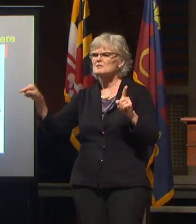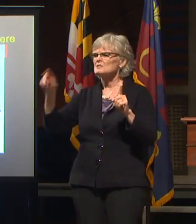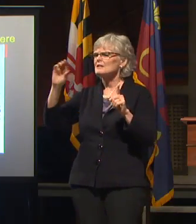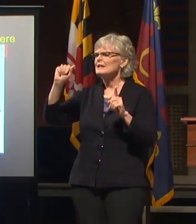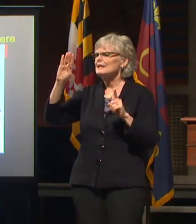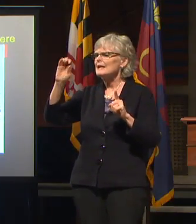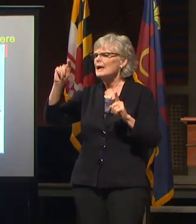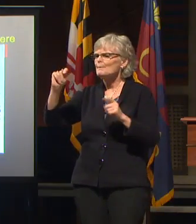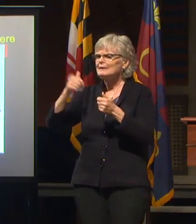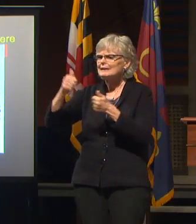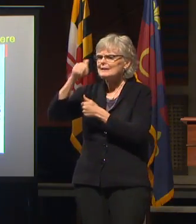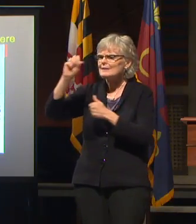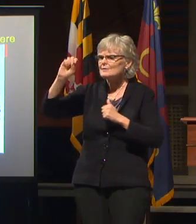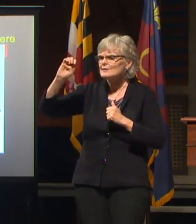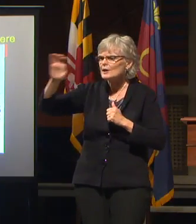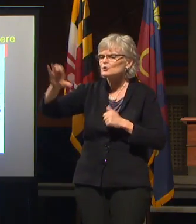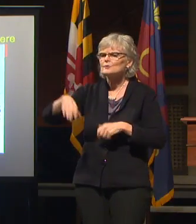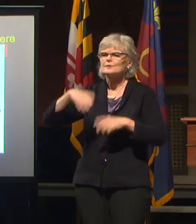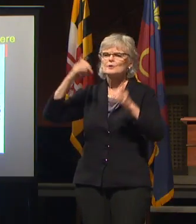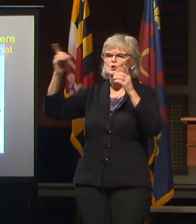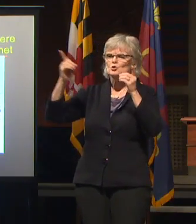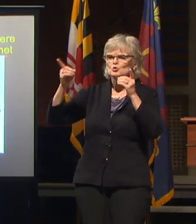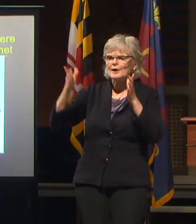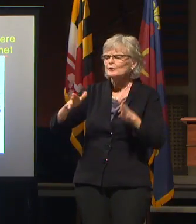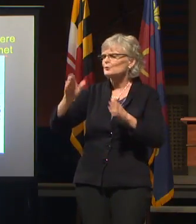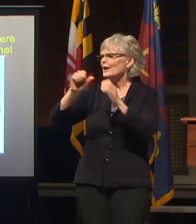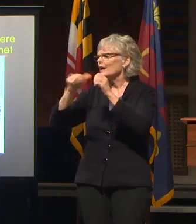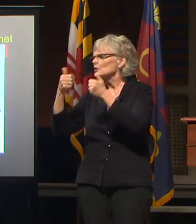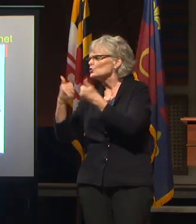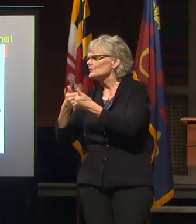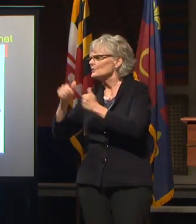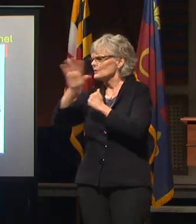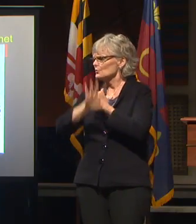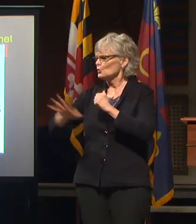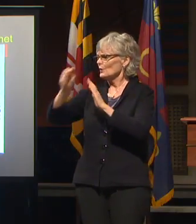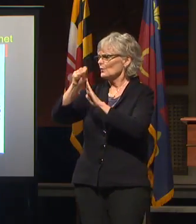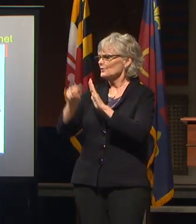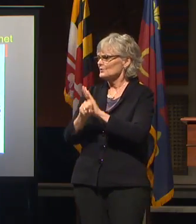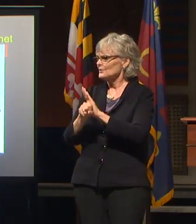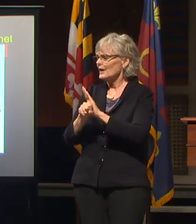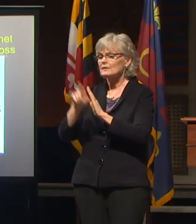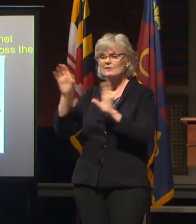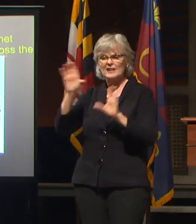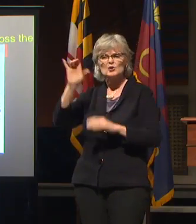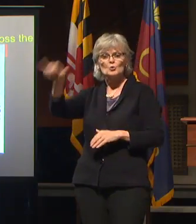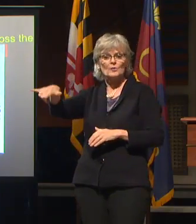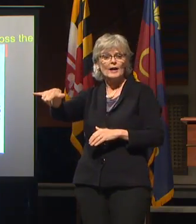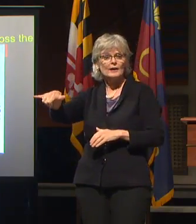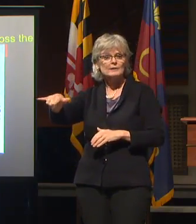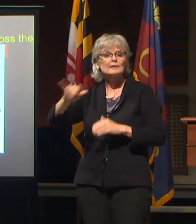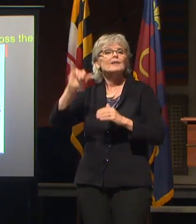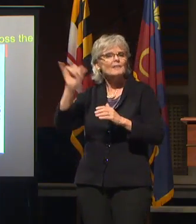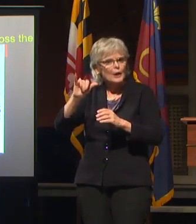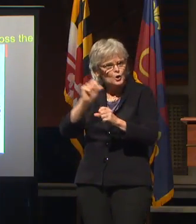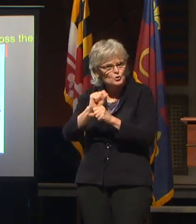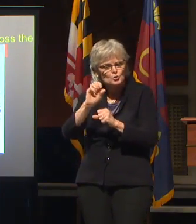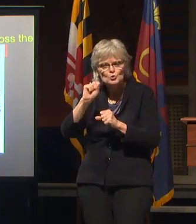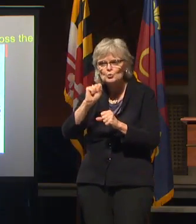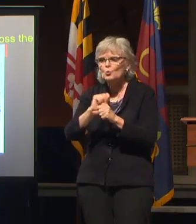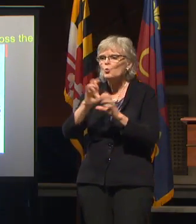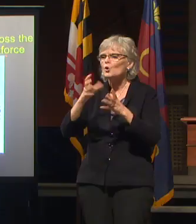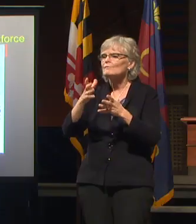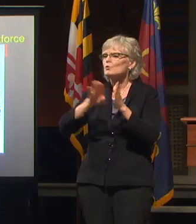cabinet secretaries, directorships, agencies across the state that do just that. They also do workforce development. They